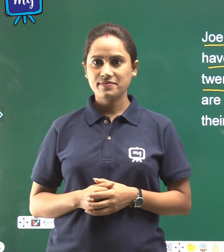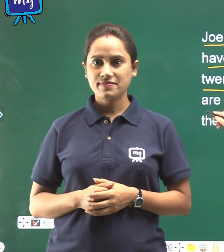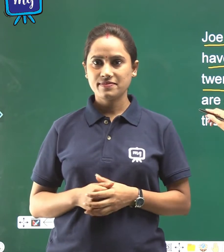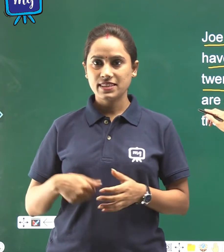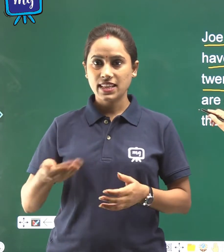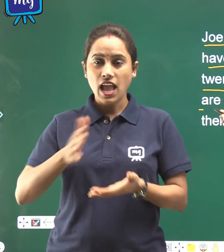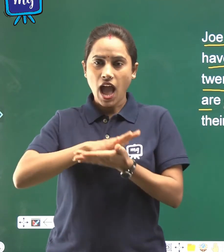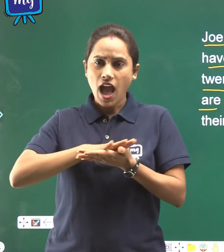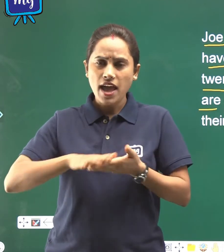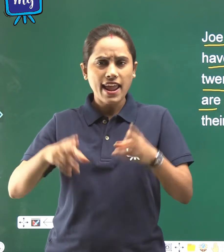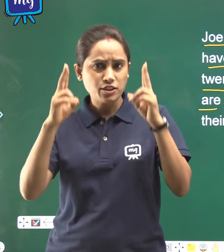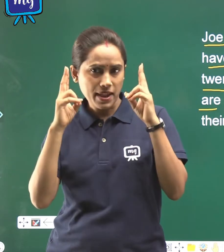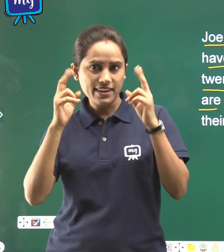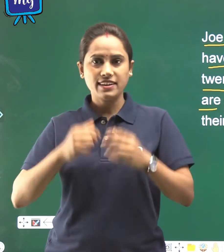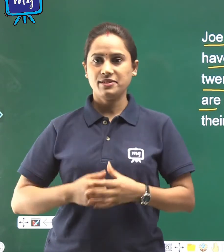are expecting